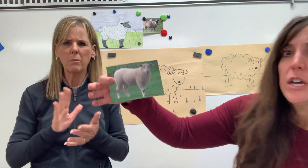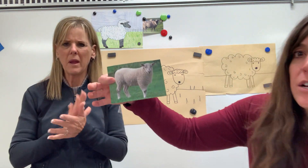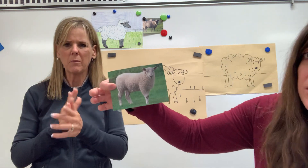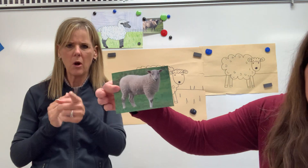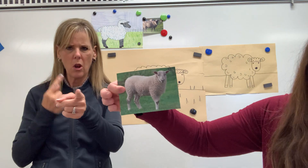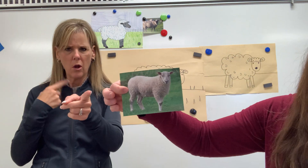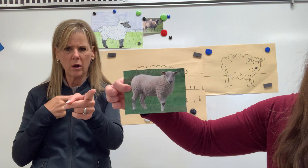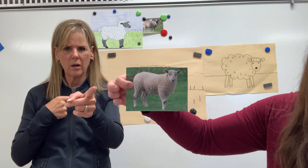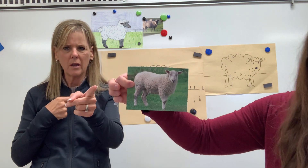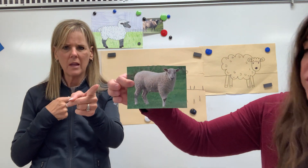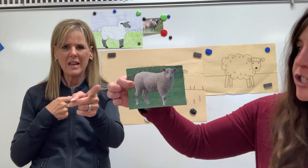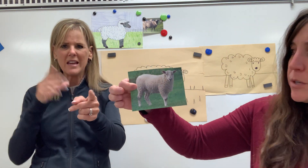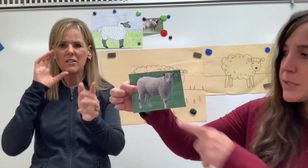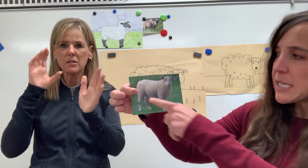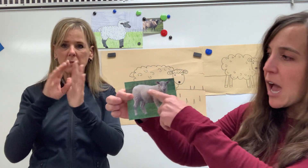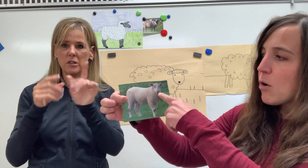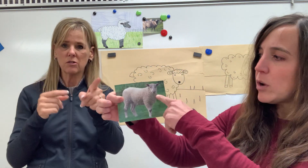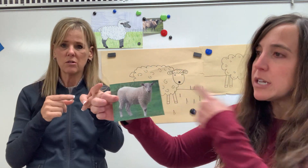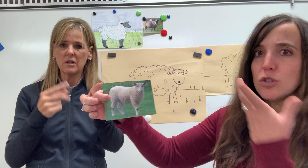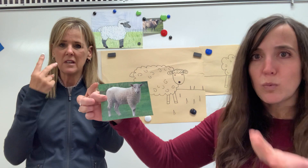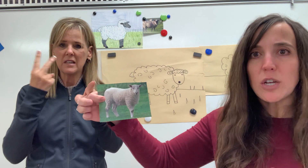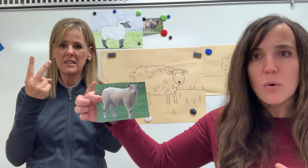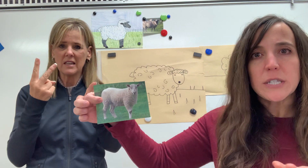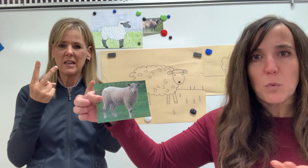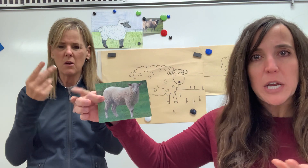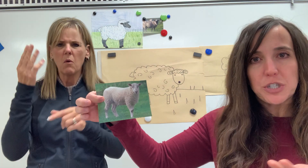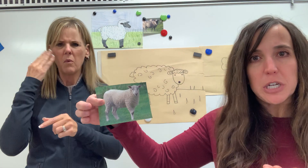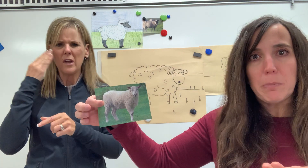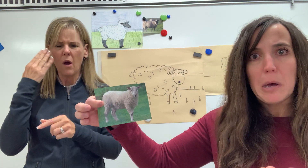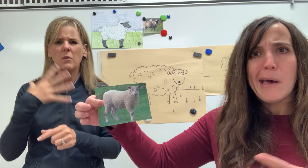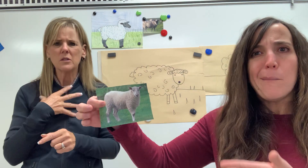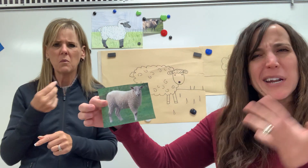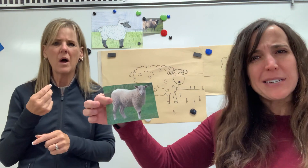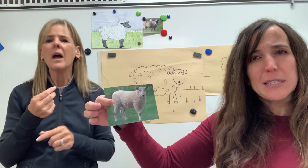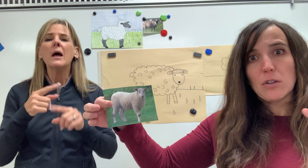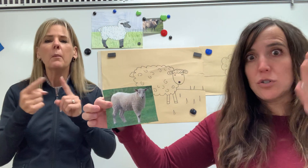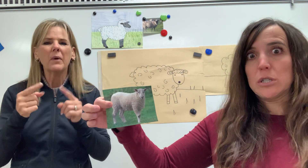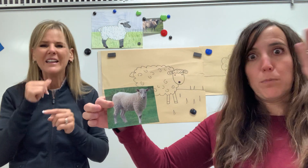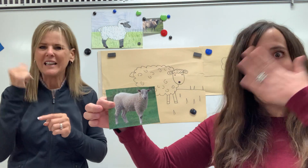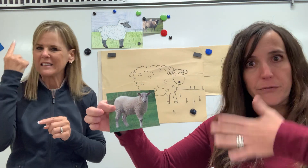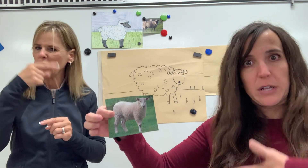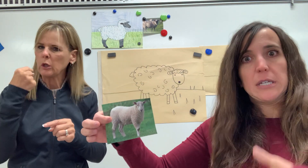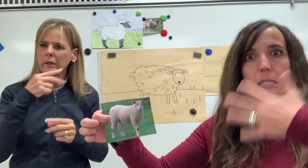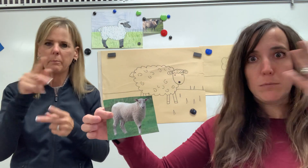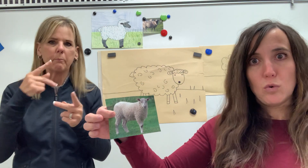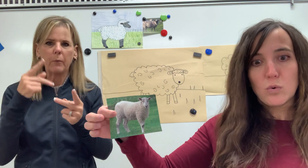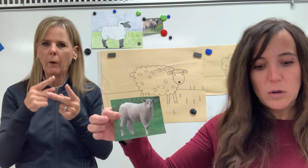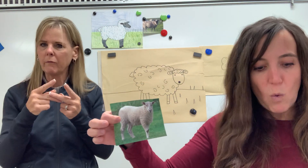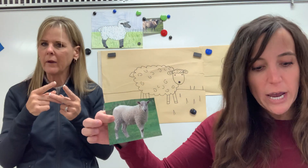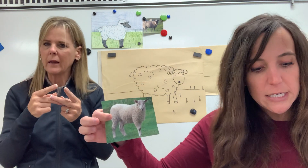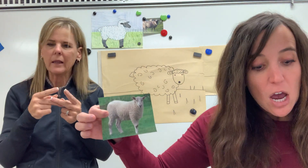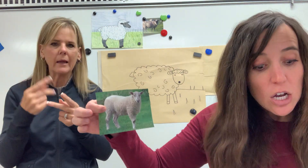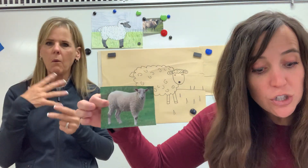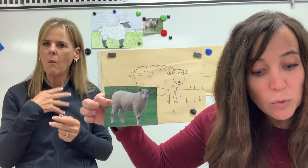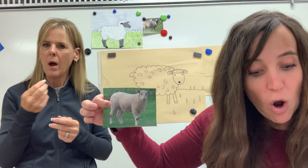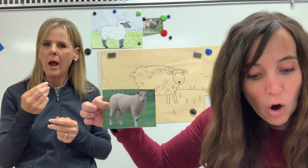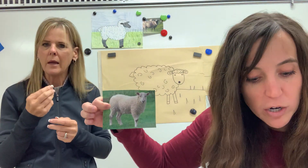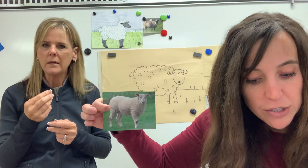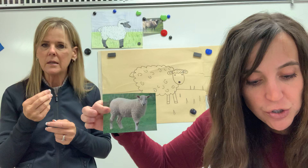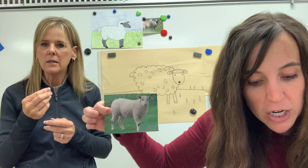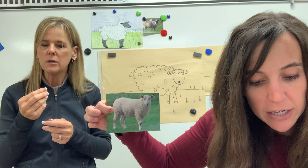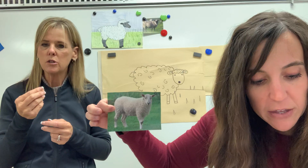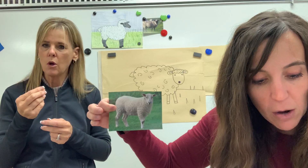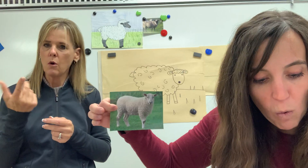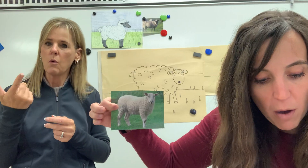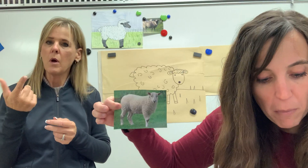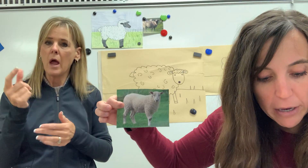Look, here's a close-up picture of a sheep. See how we know it's a white sheep, but it doesn't look just perfectly smooth and white. So an